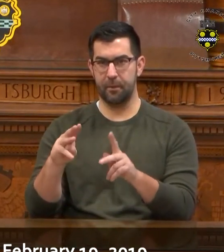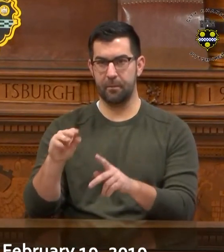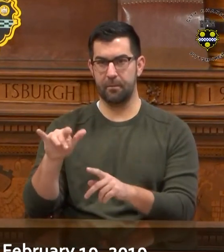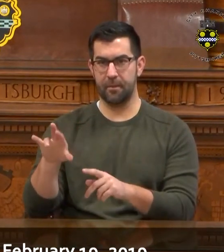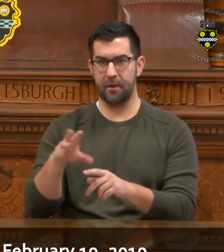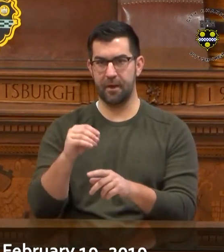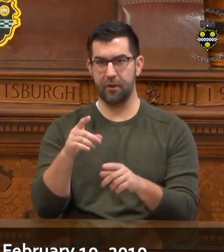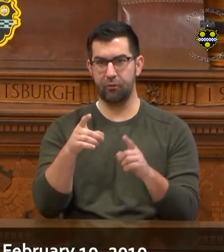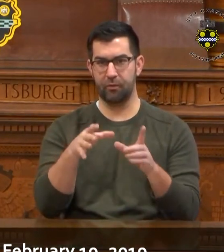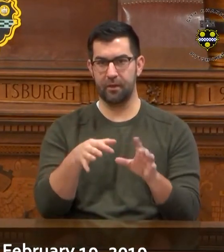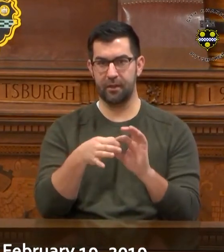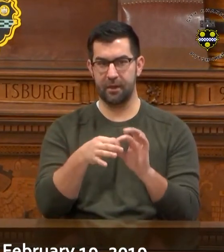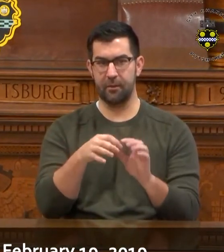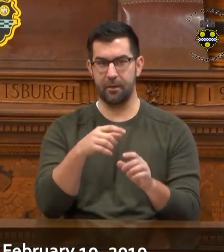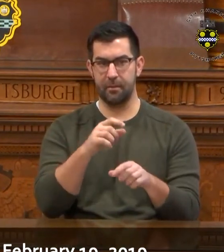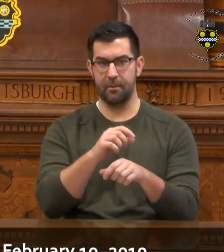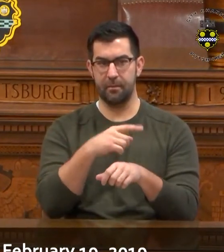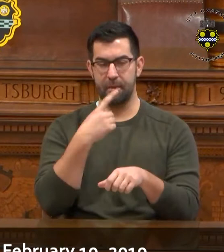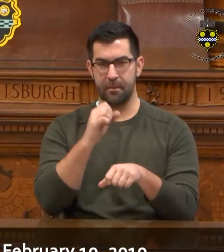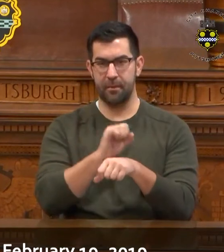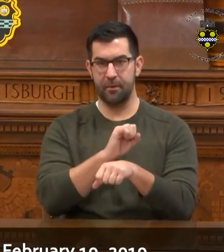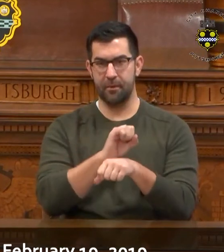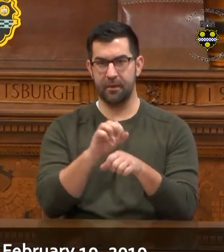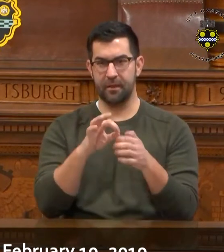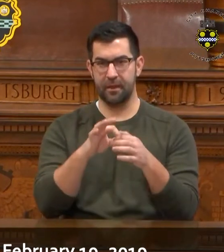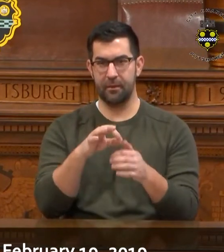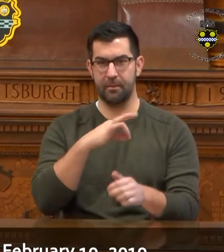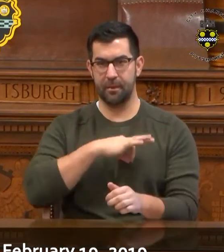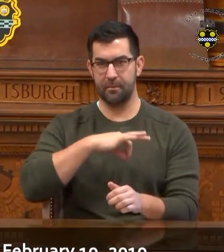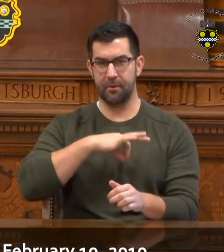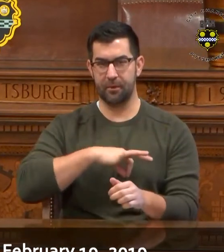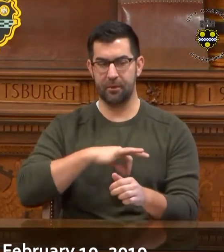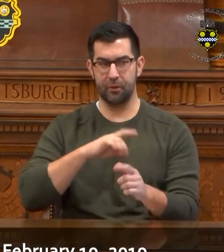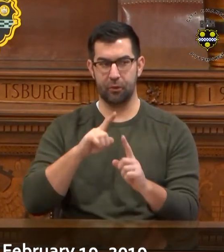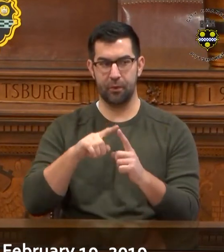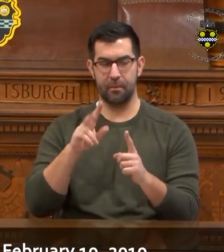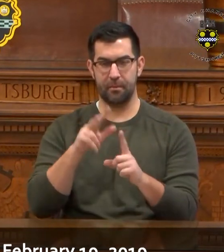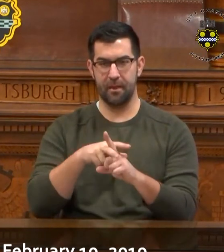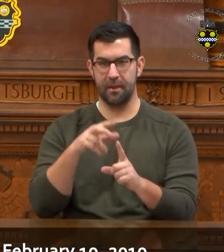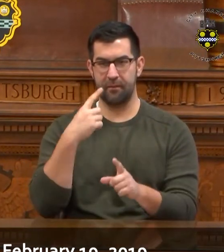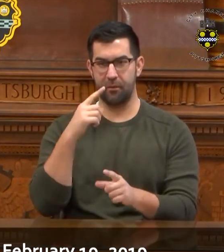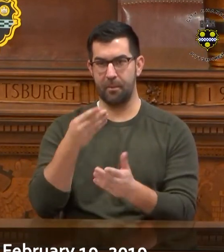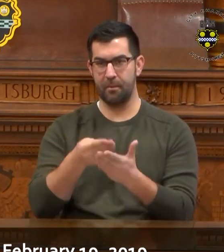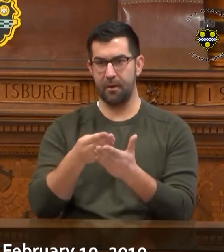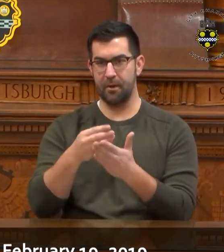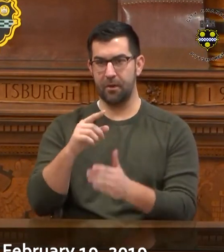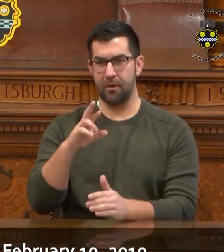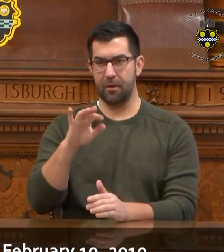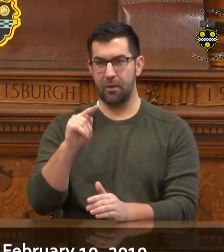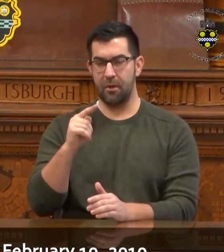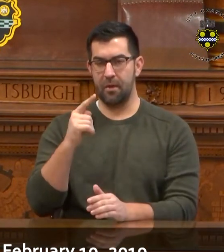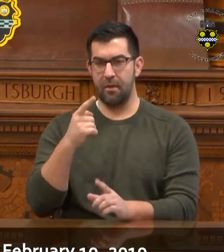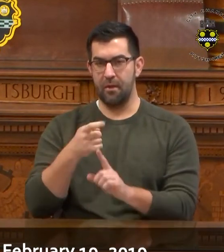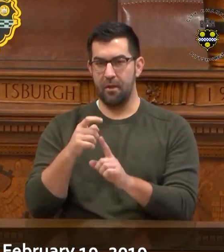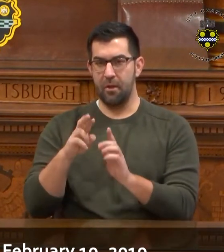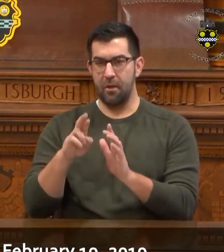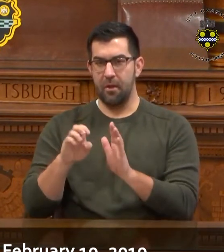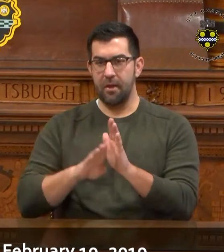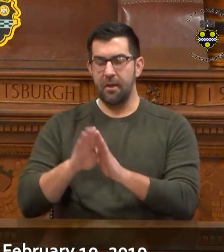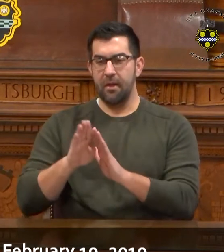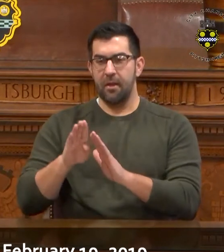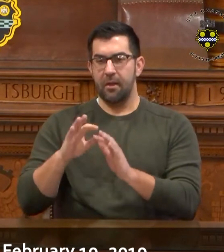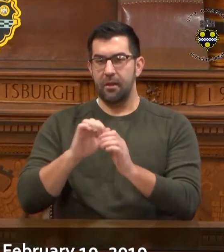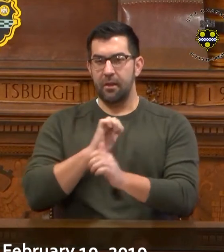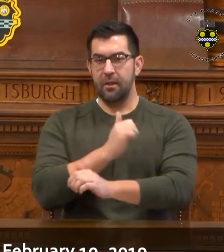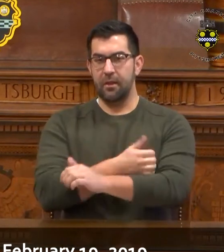Director of the Department of Public Works of the City of Pittsburgh to apply for grant funding from the Redevelopment Authority of